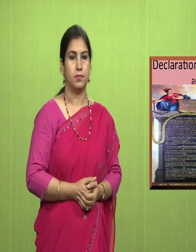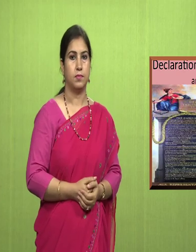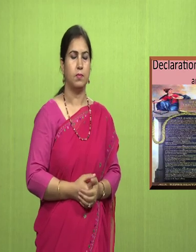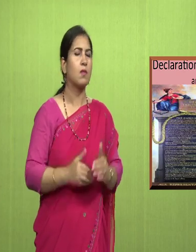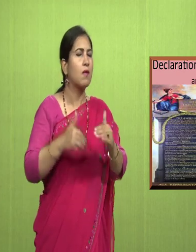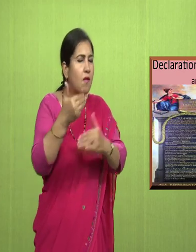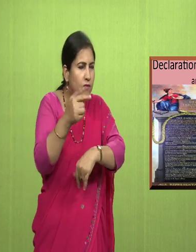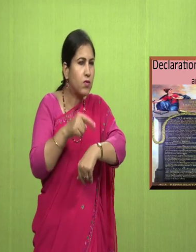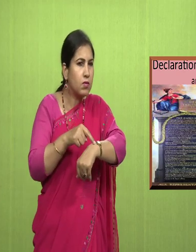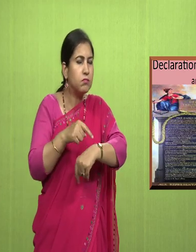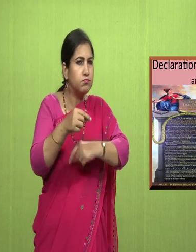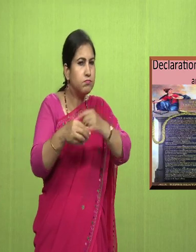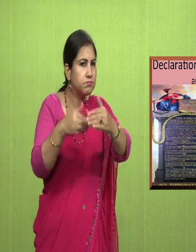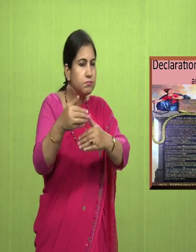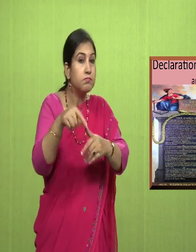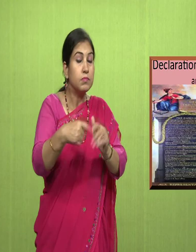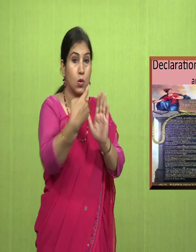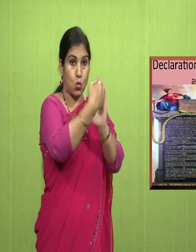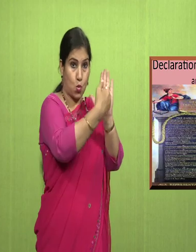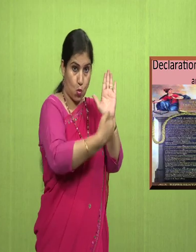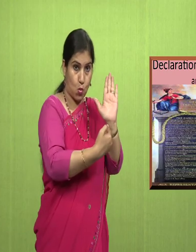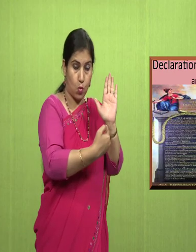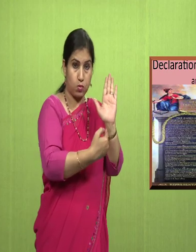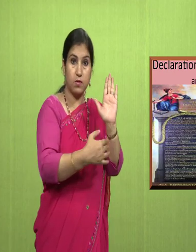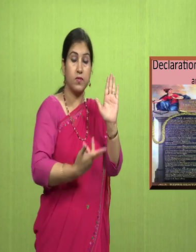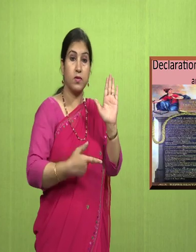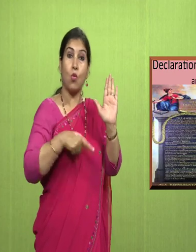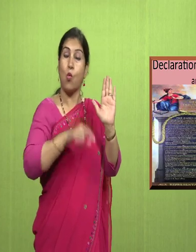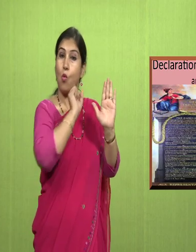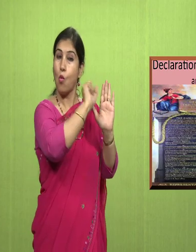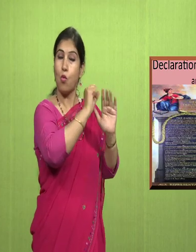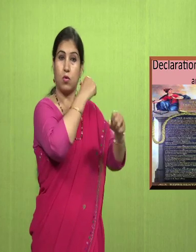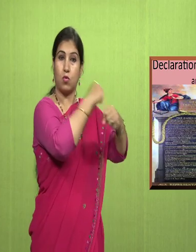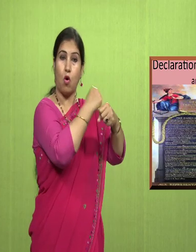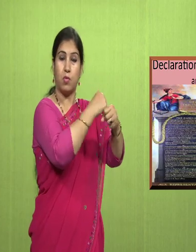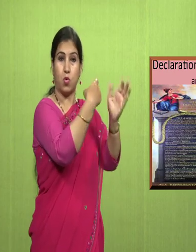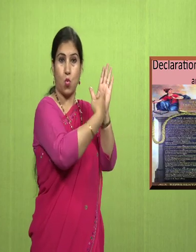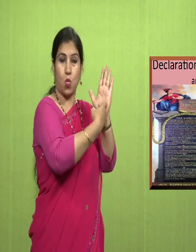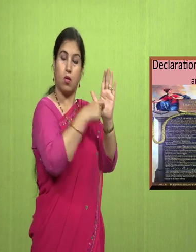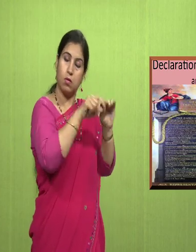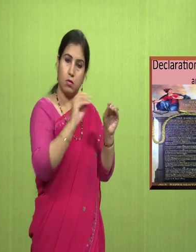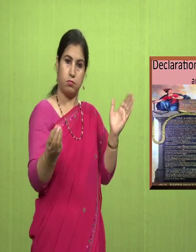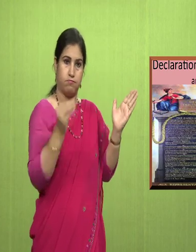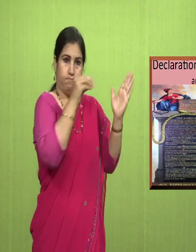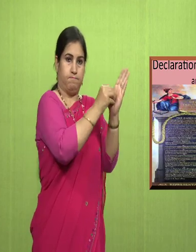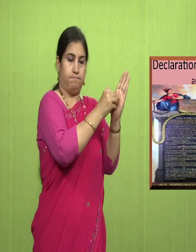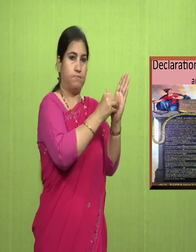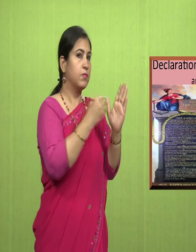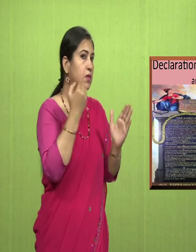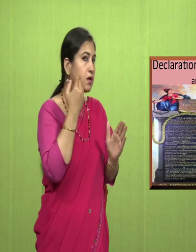After some time, these principles were included in the Constitution of France in the year